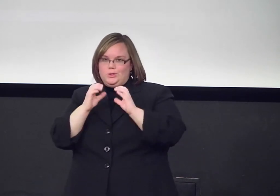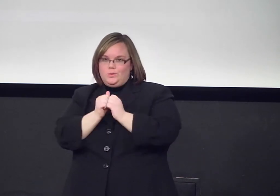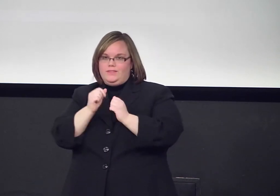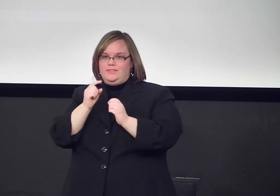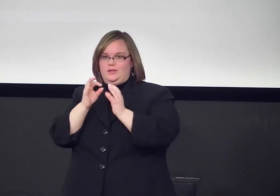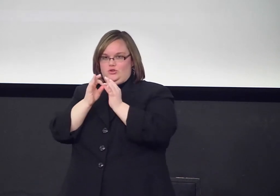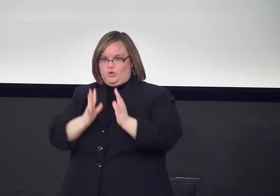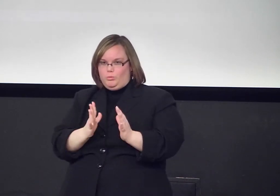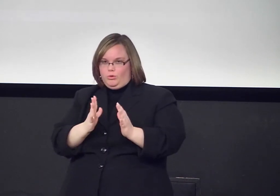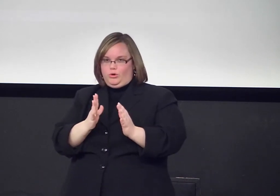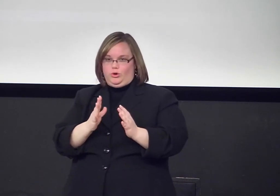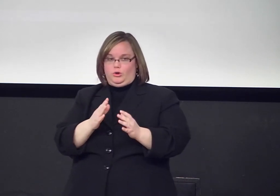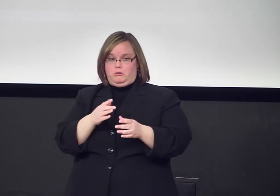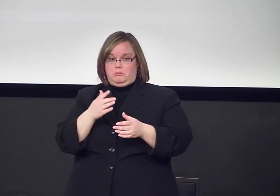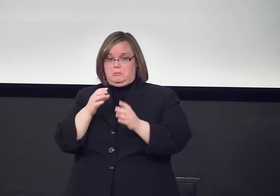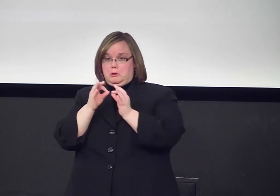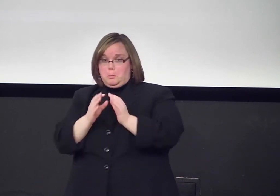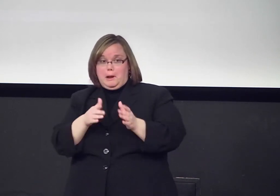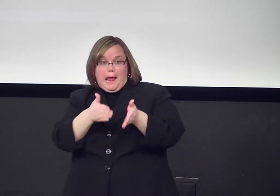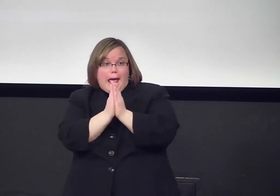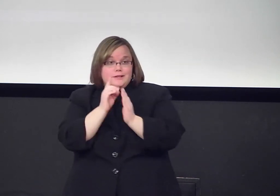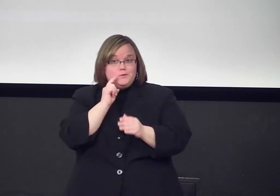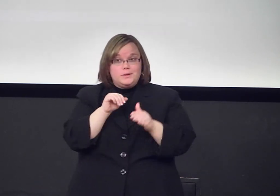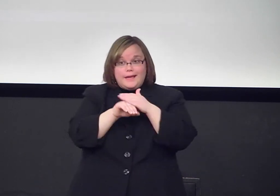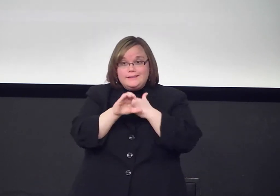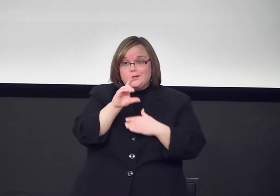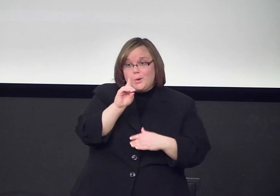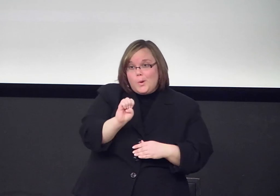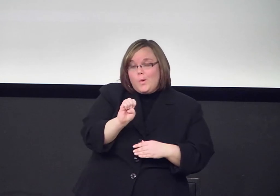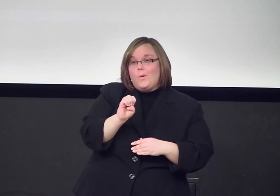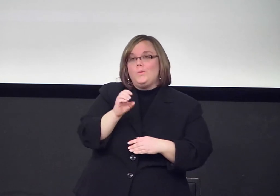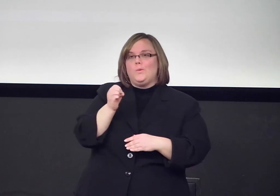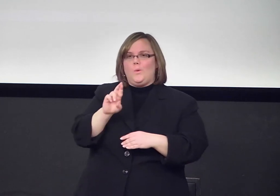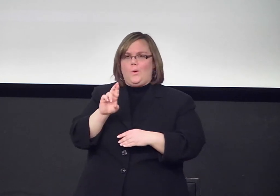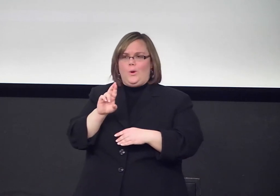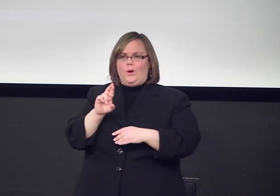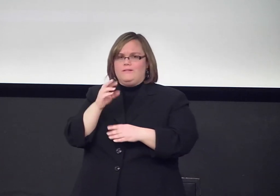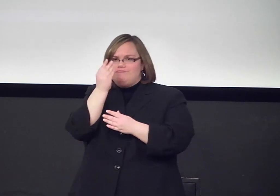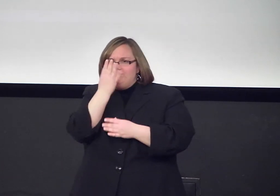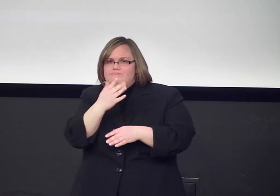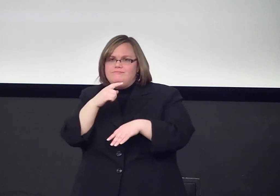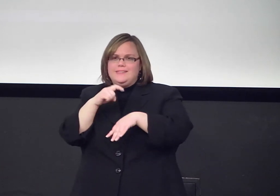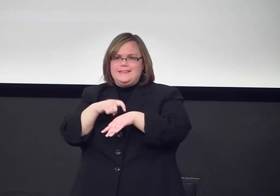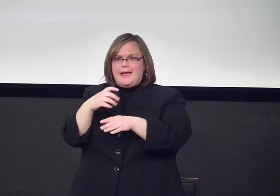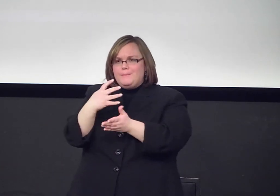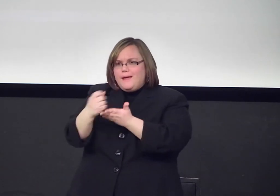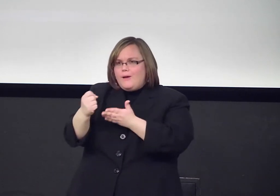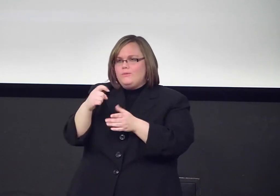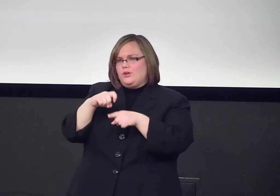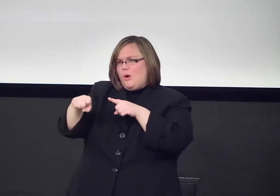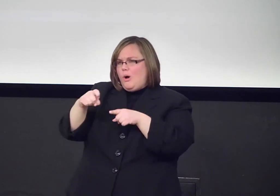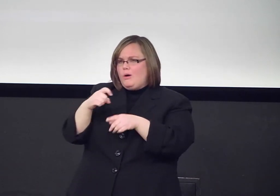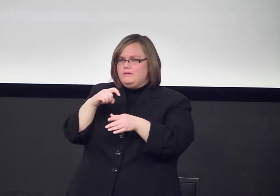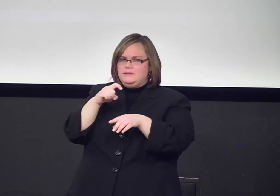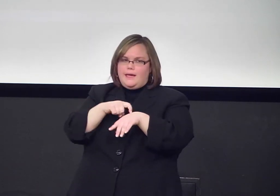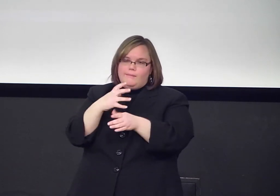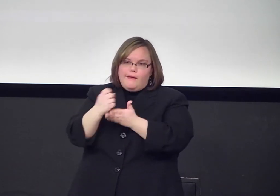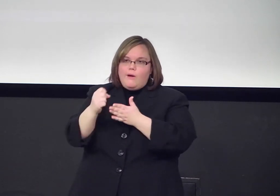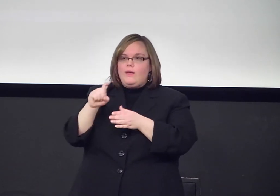And so when that happens, there's direct communication with the interpreter. The interpreter asks the deaf client for the access code